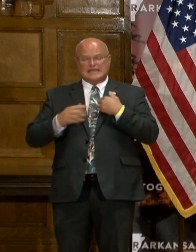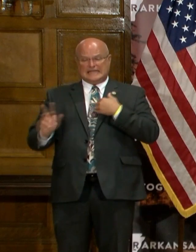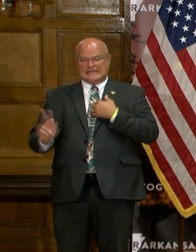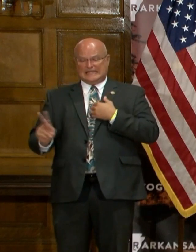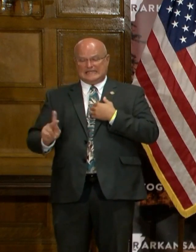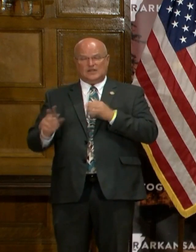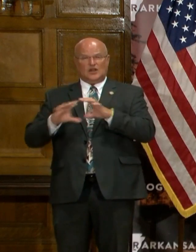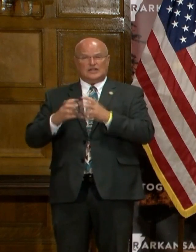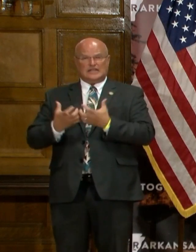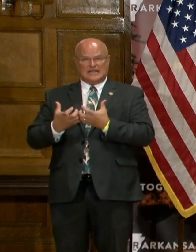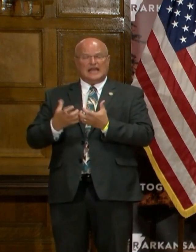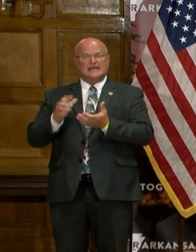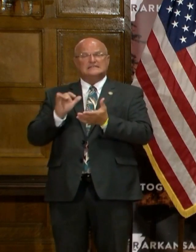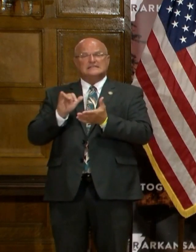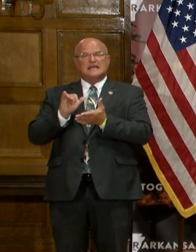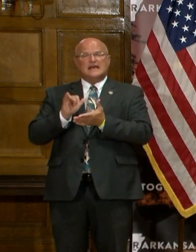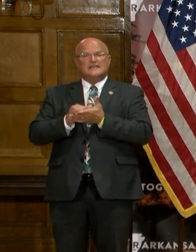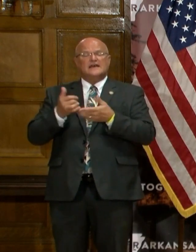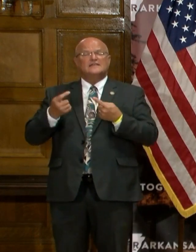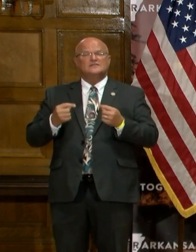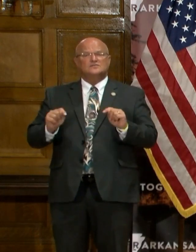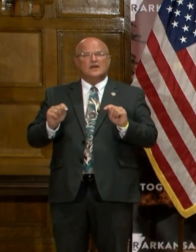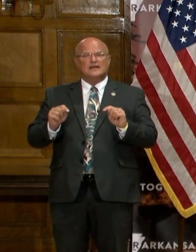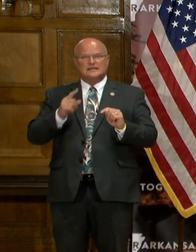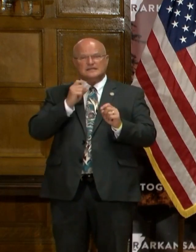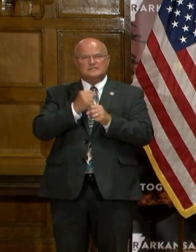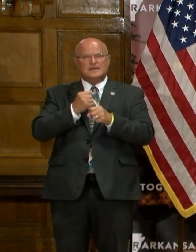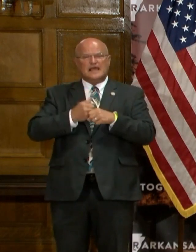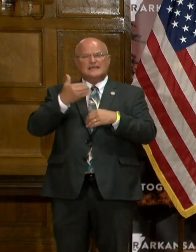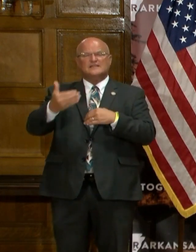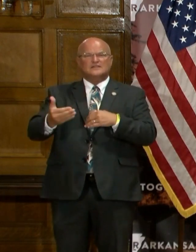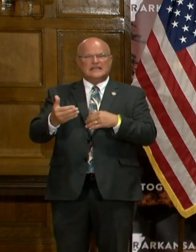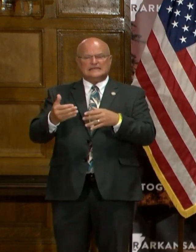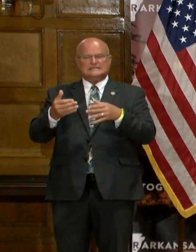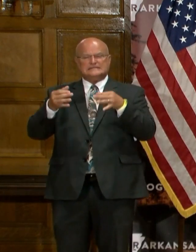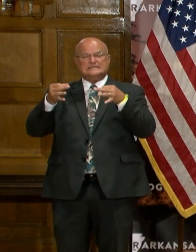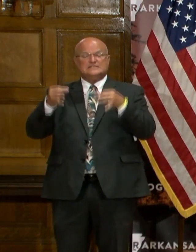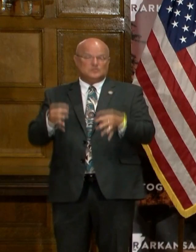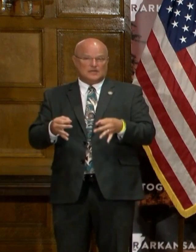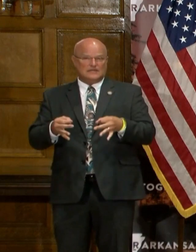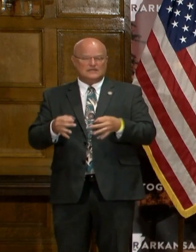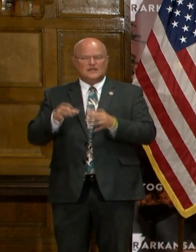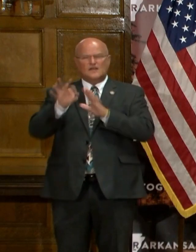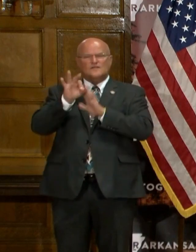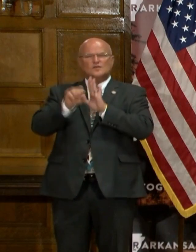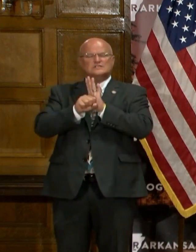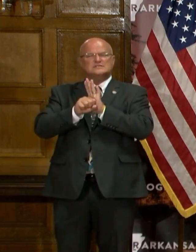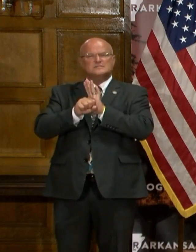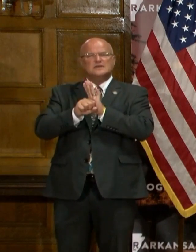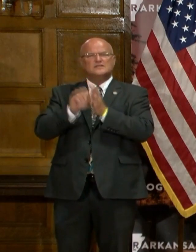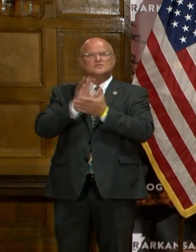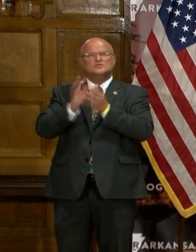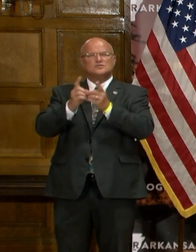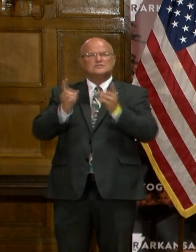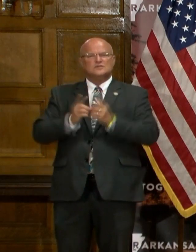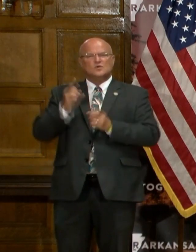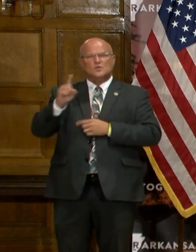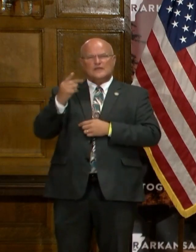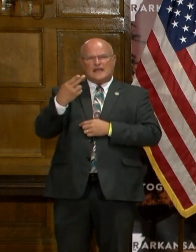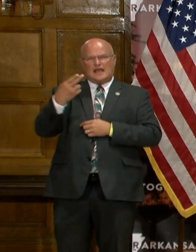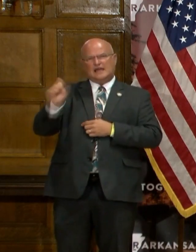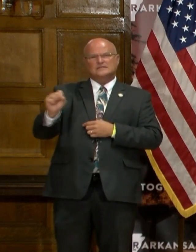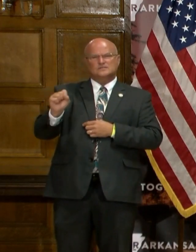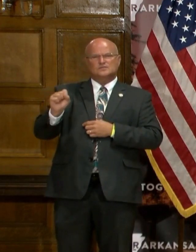kindergarten class that they're trying to make their next step determinations. And in the Fort Smith School District, one of their high